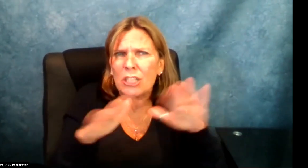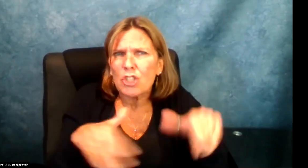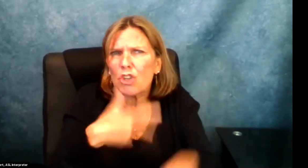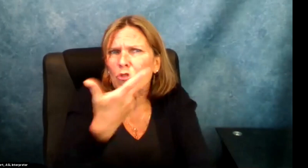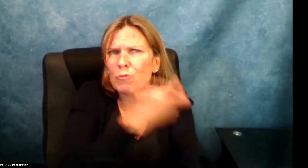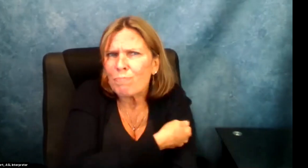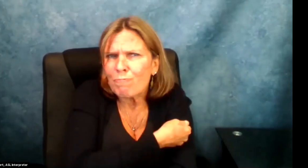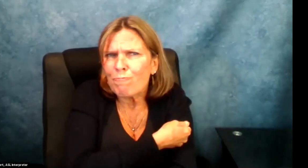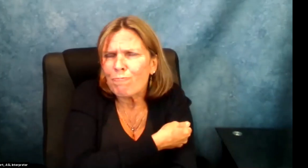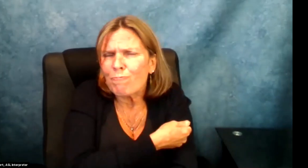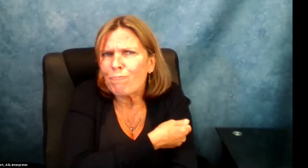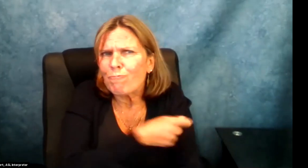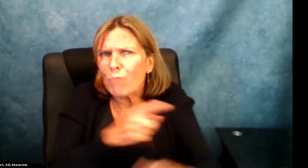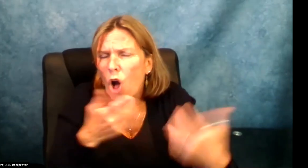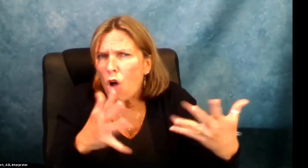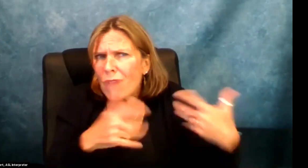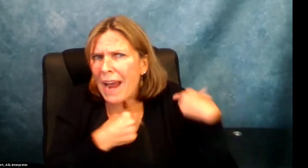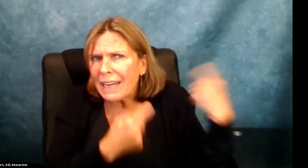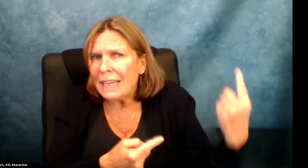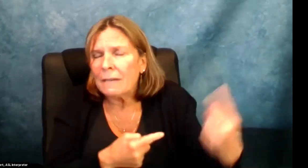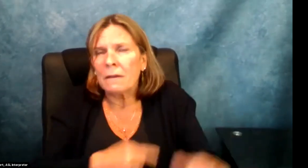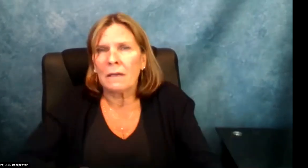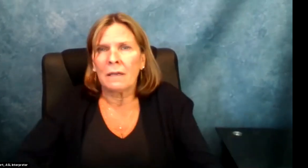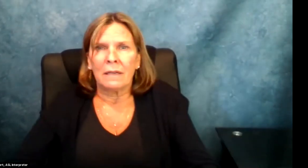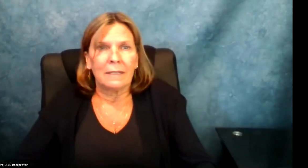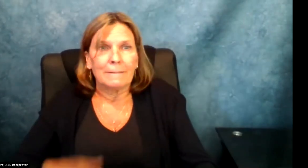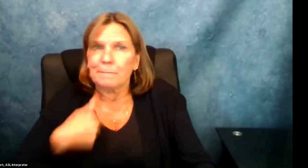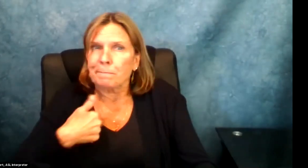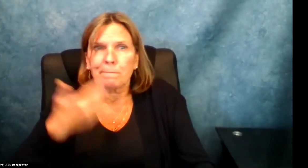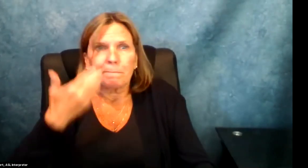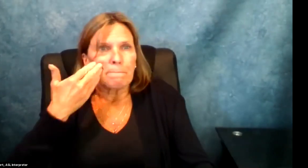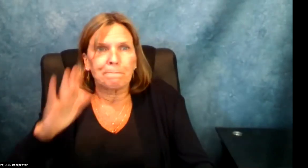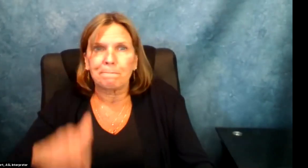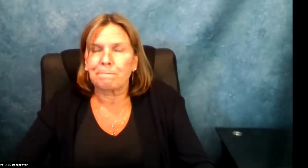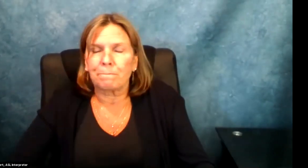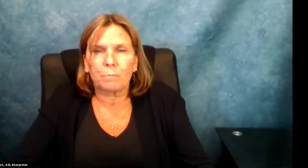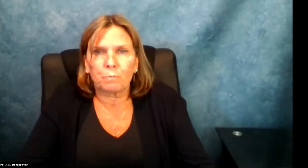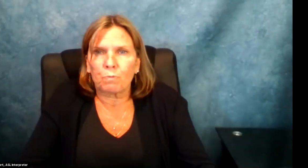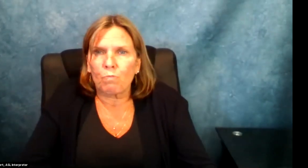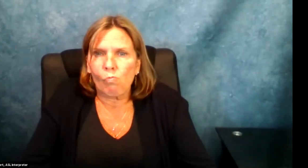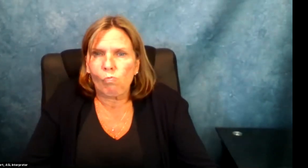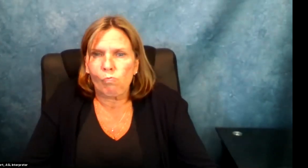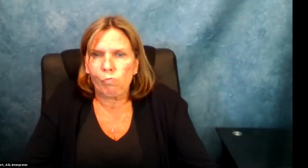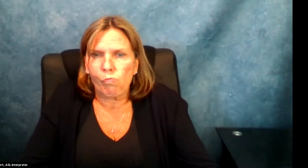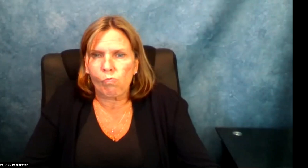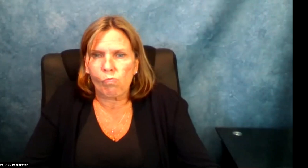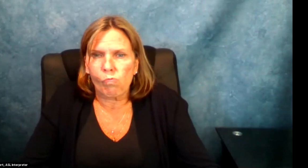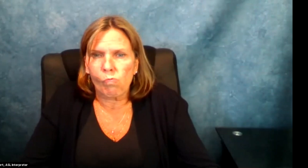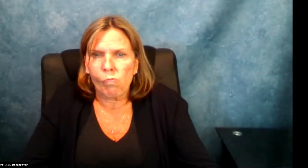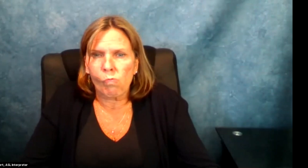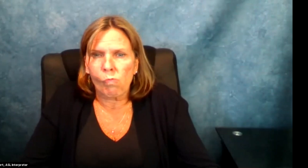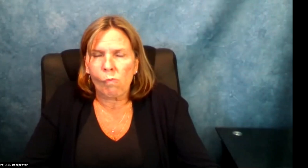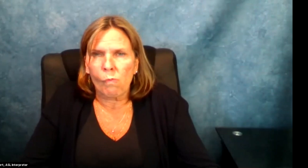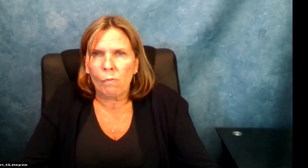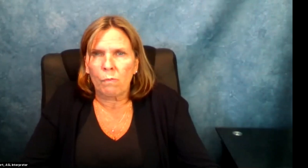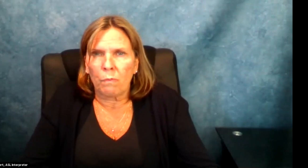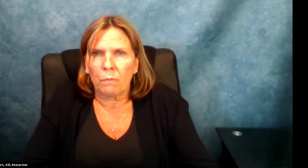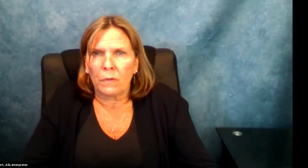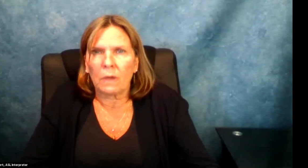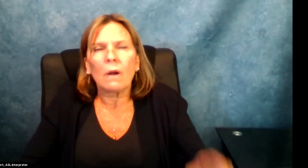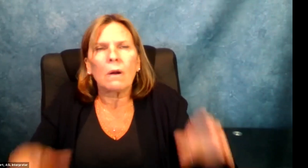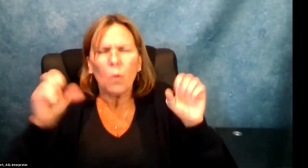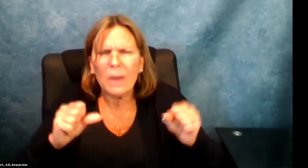I don't know. I mean, I wish I did. And, you know, we can get that data back to